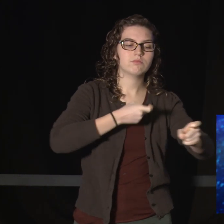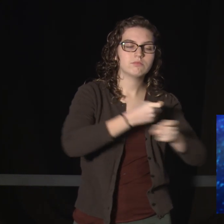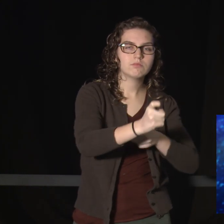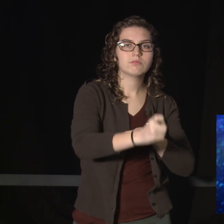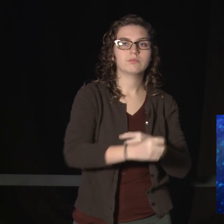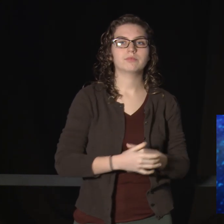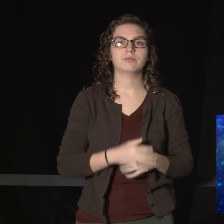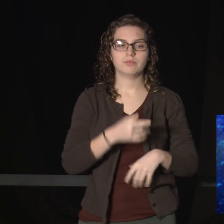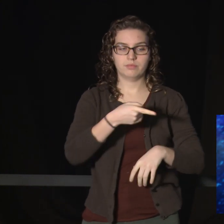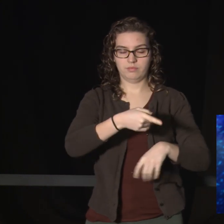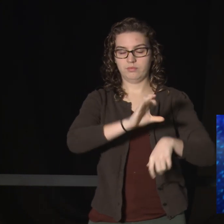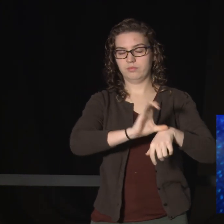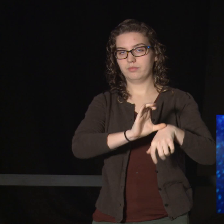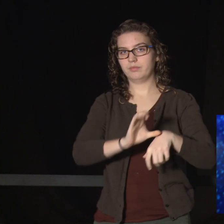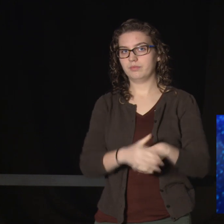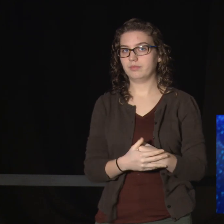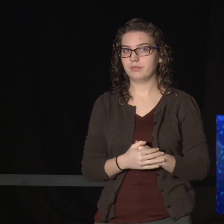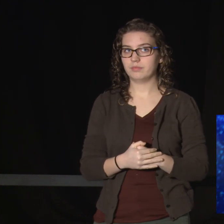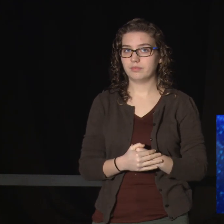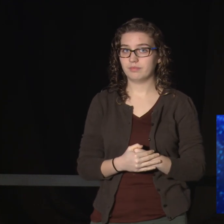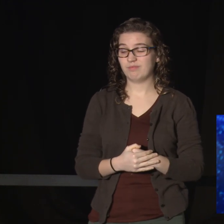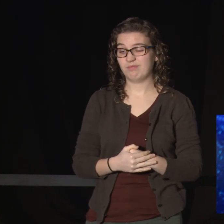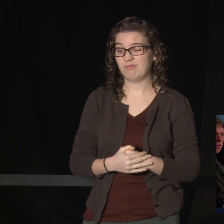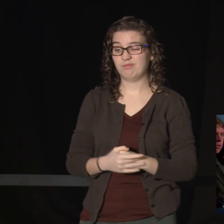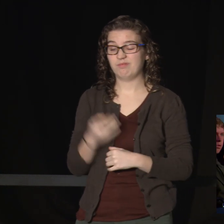Beloved, he's not done.